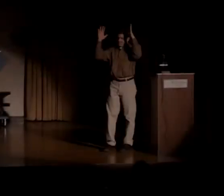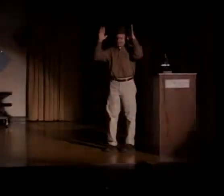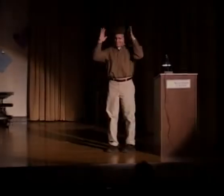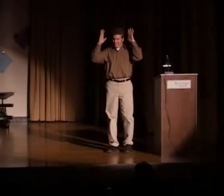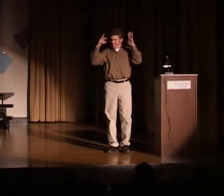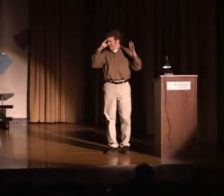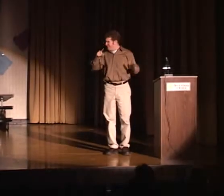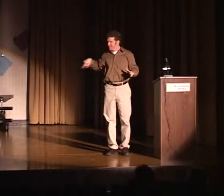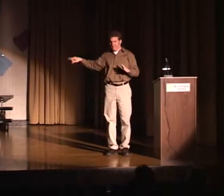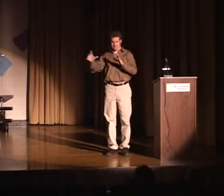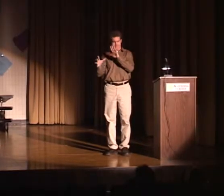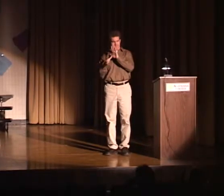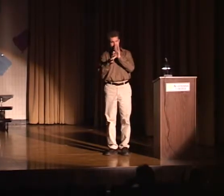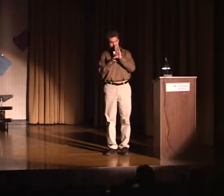Round of applause for the seniors.